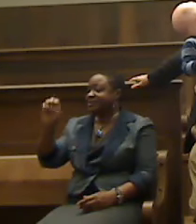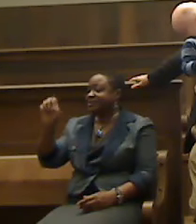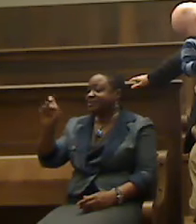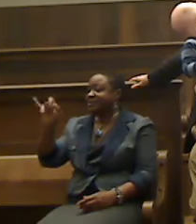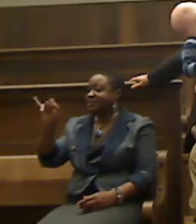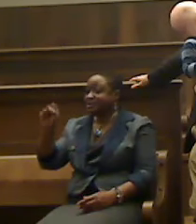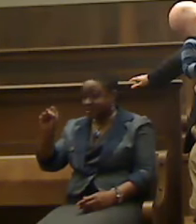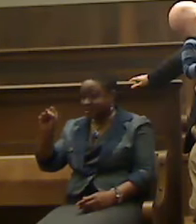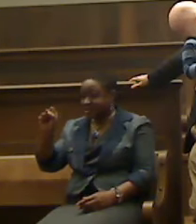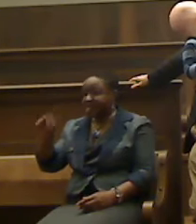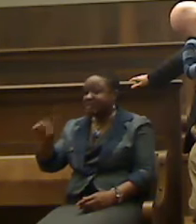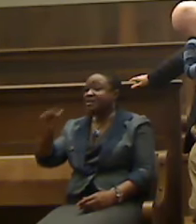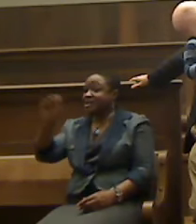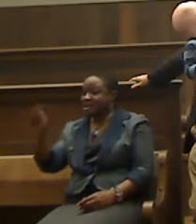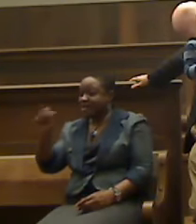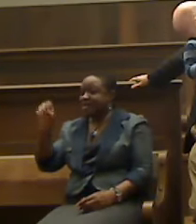ALEXIS,